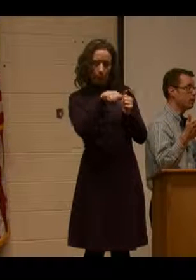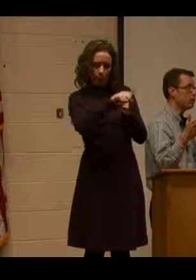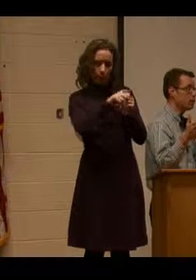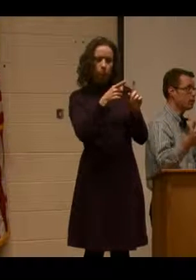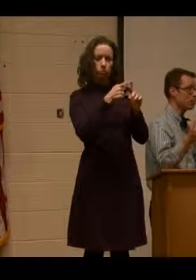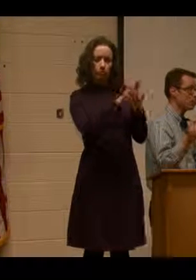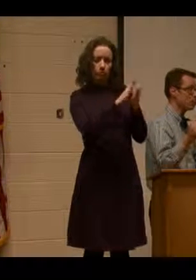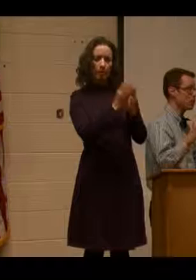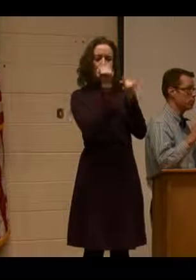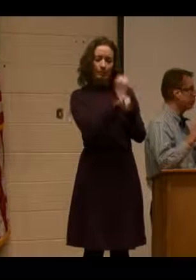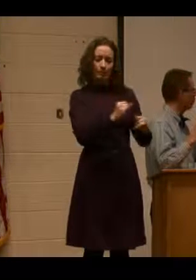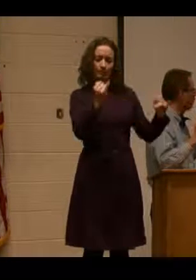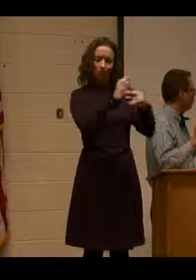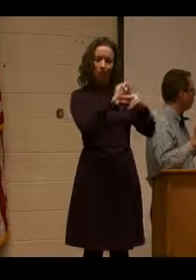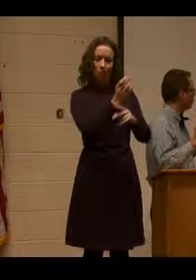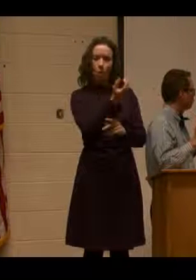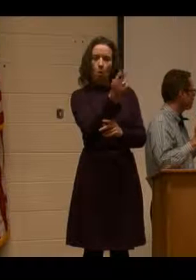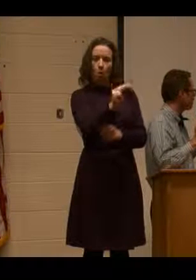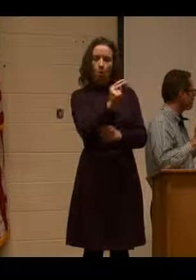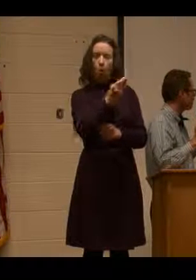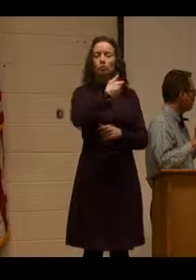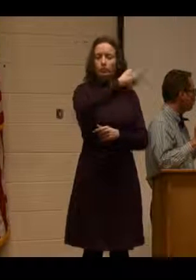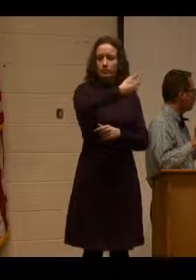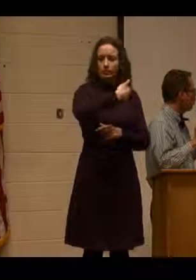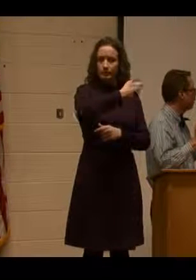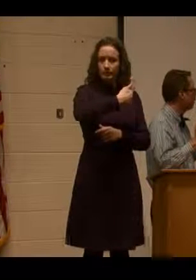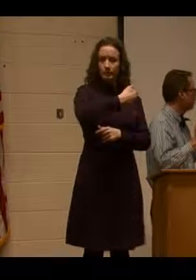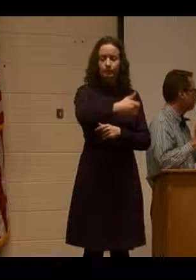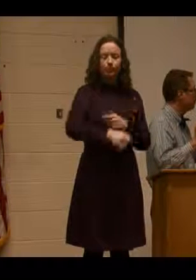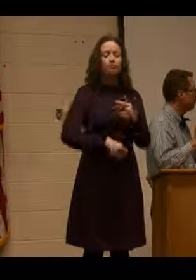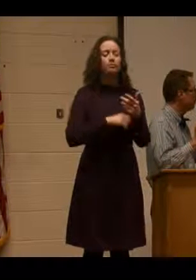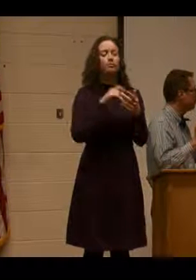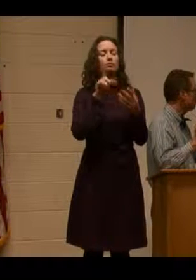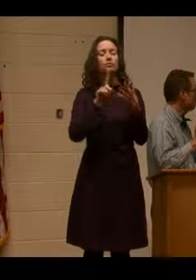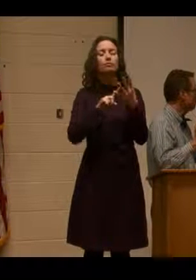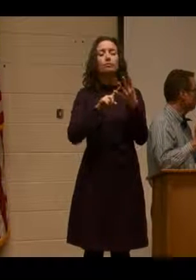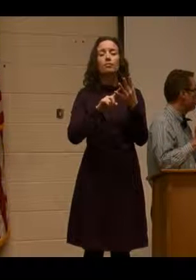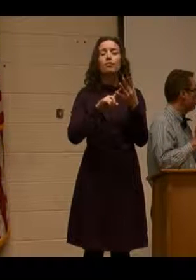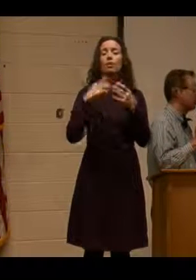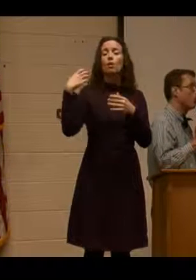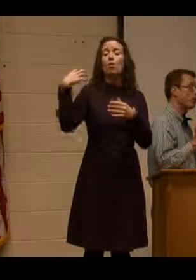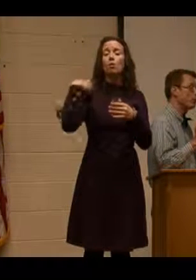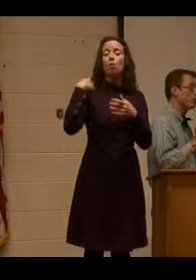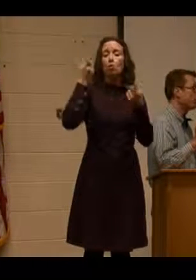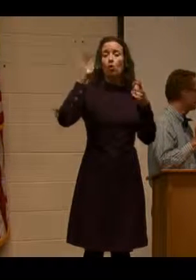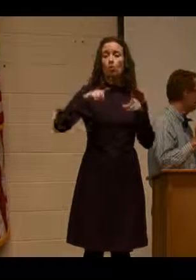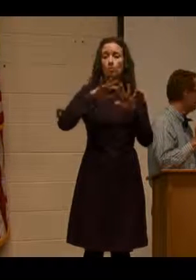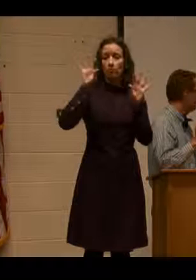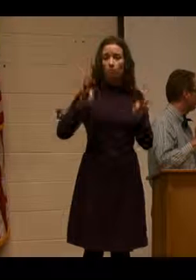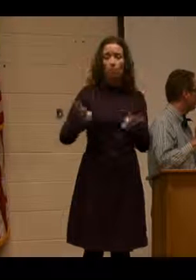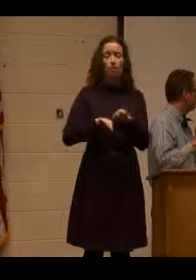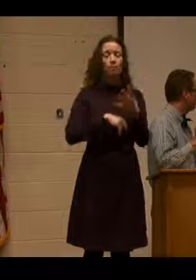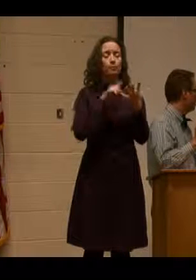routes. Employer agreement forms. We have workman comp, Social